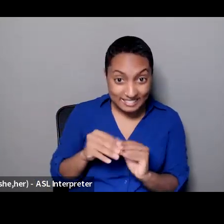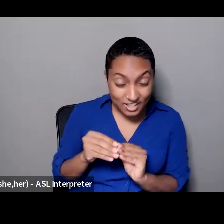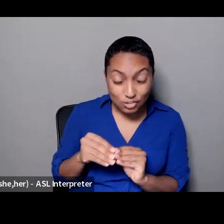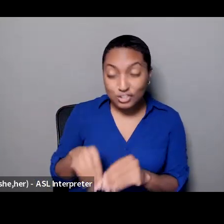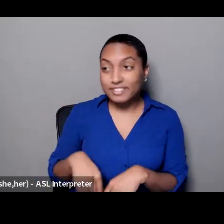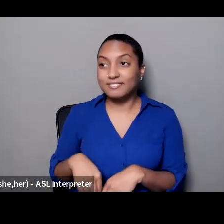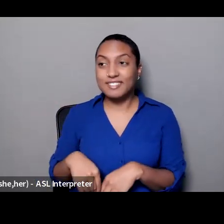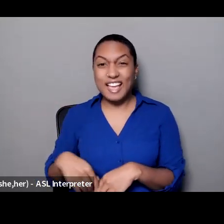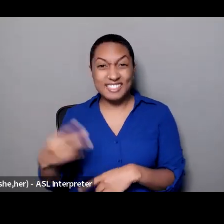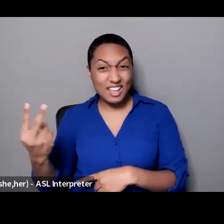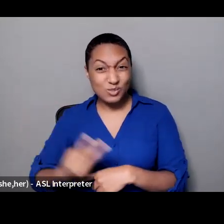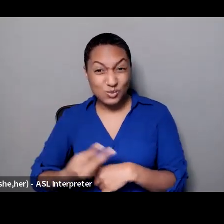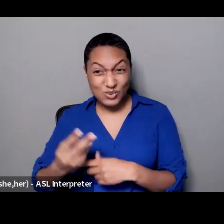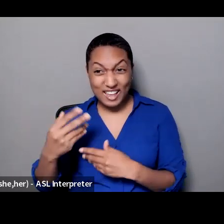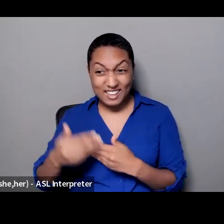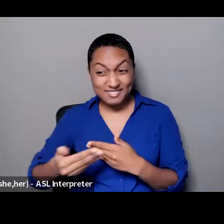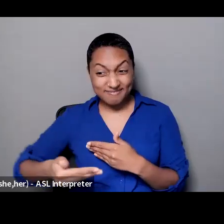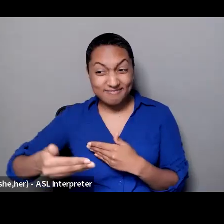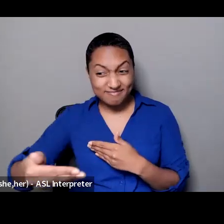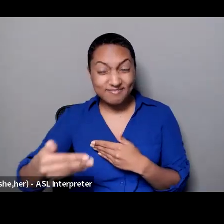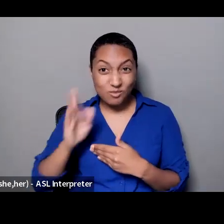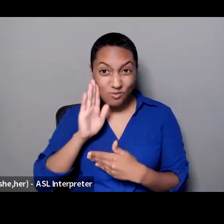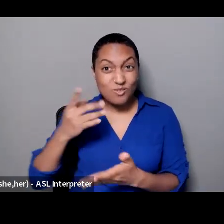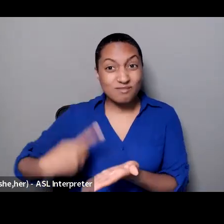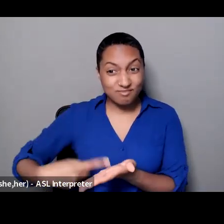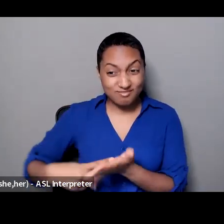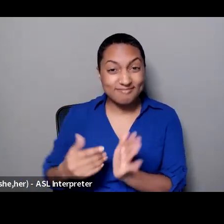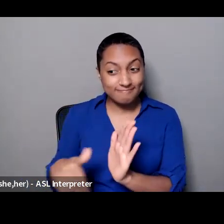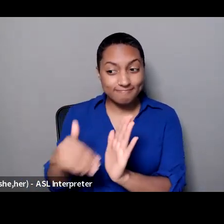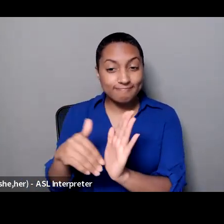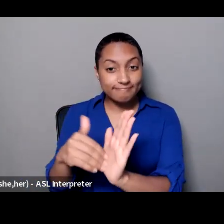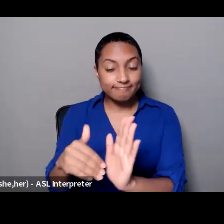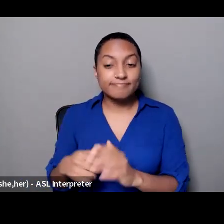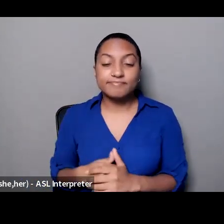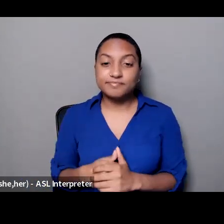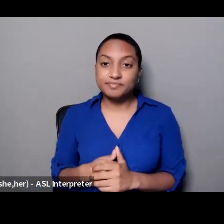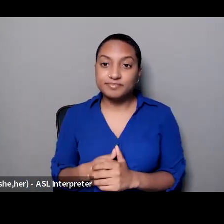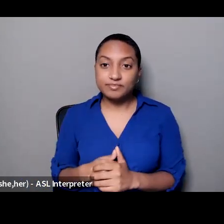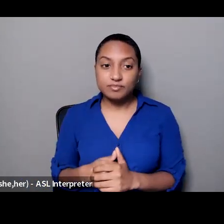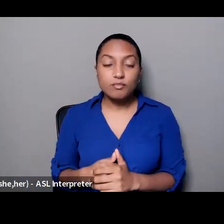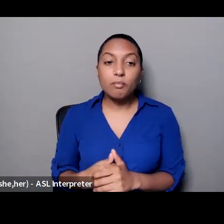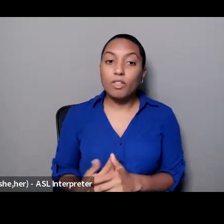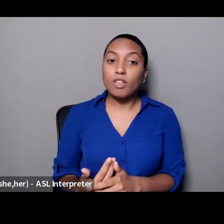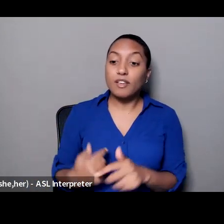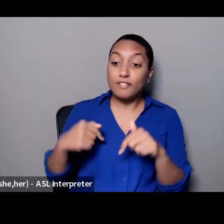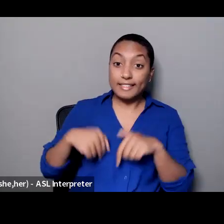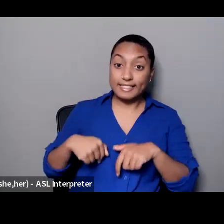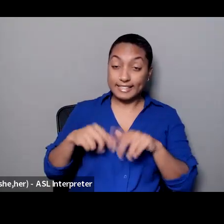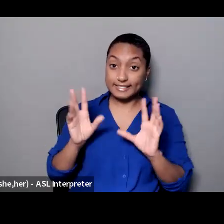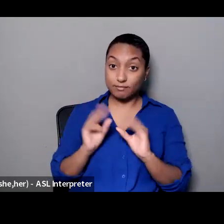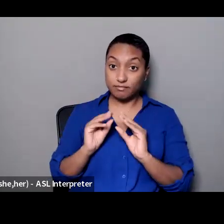we have 3 presenters who will highlight these issues for